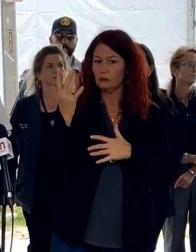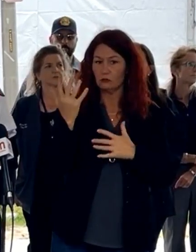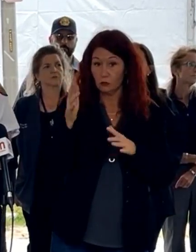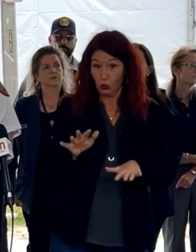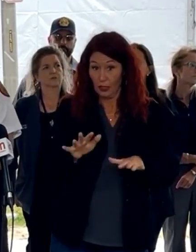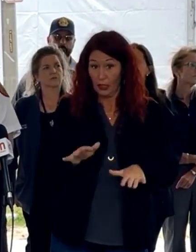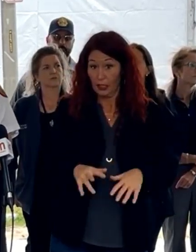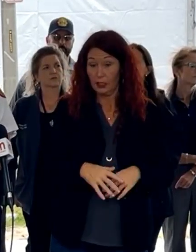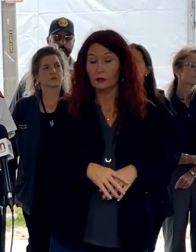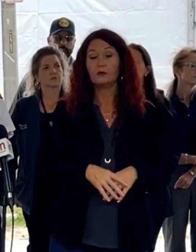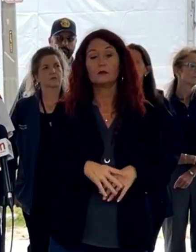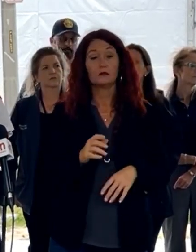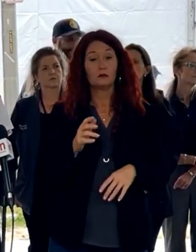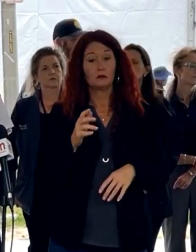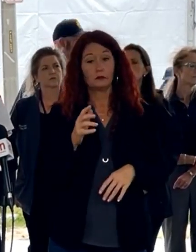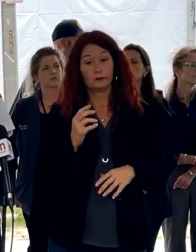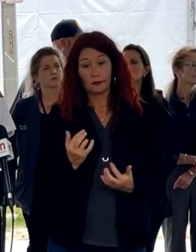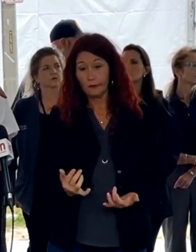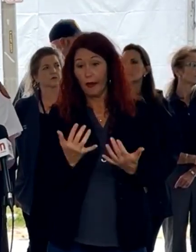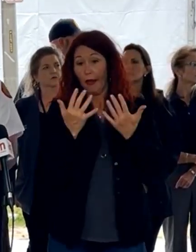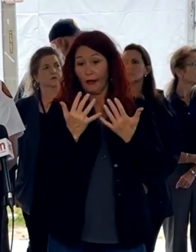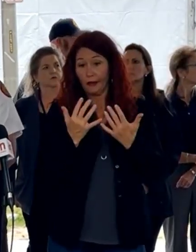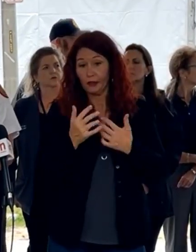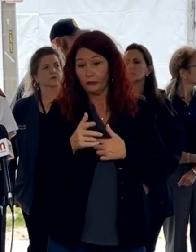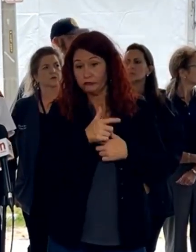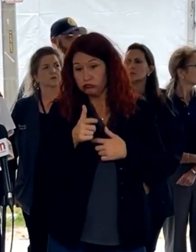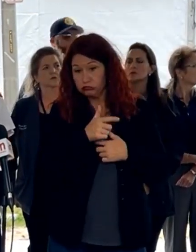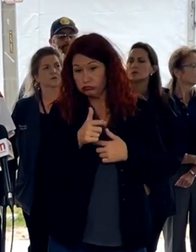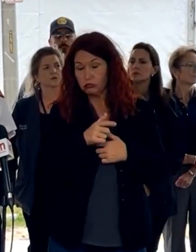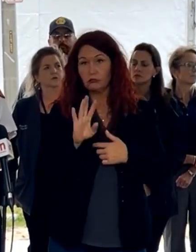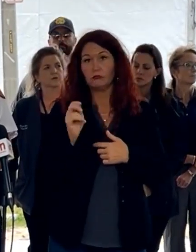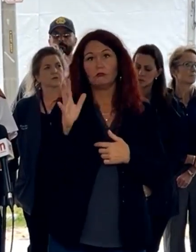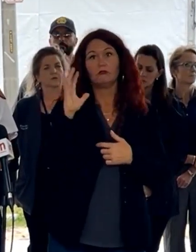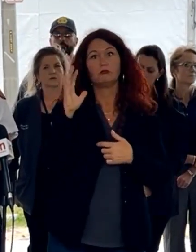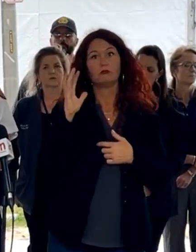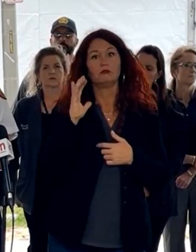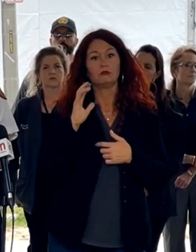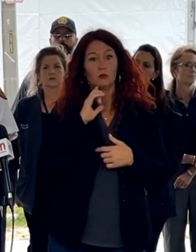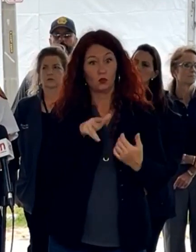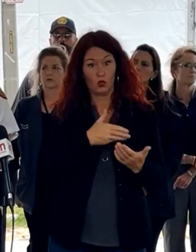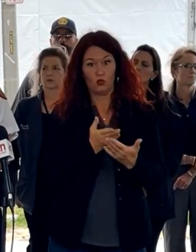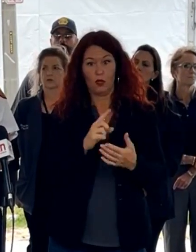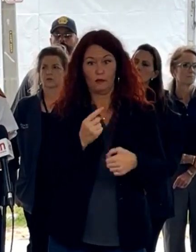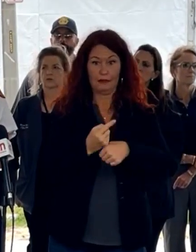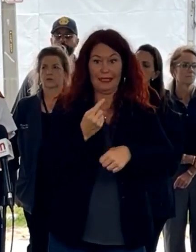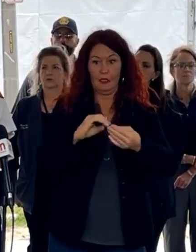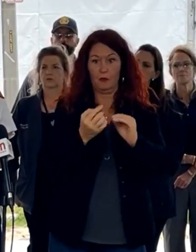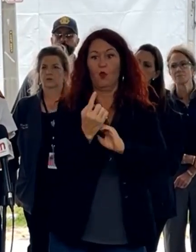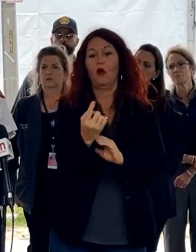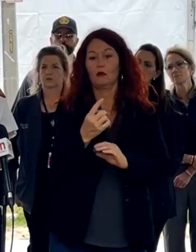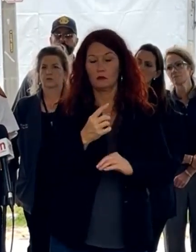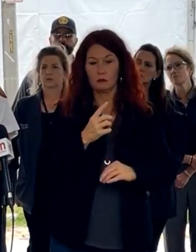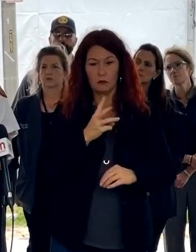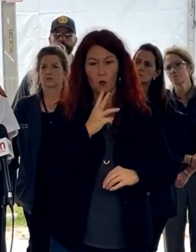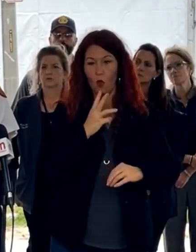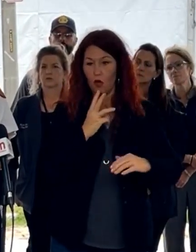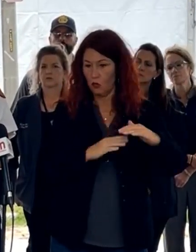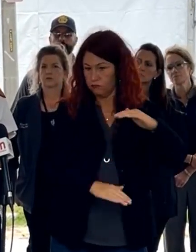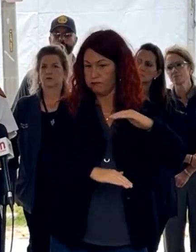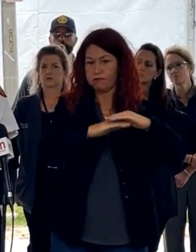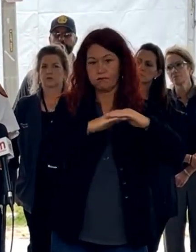Multiple sources. Yes, early on, when we first arrived, the garage was partially filled with water. So we were actually pumping